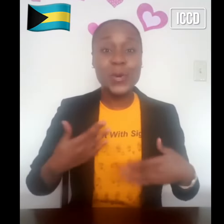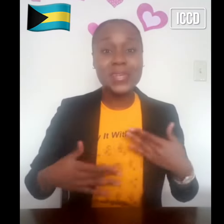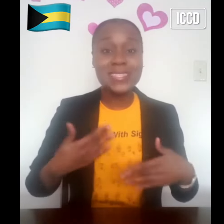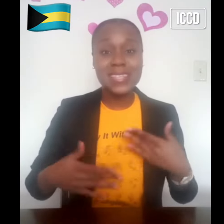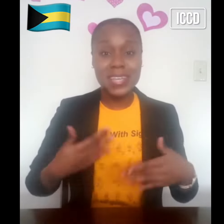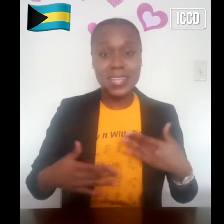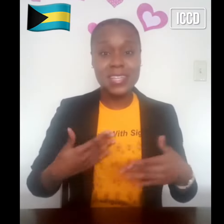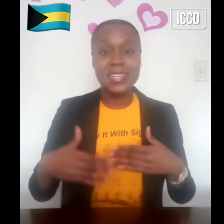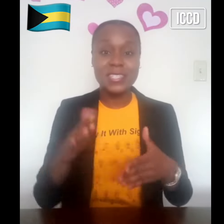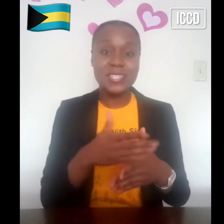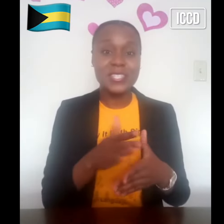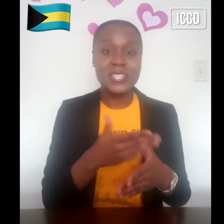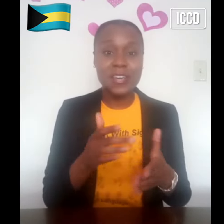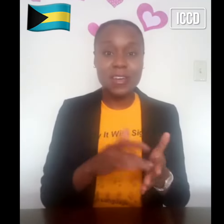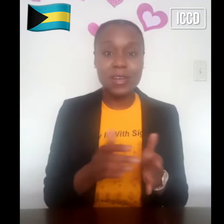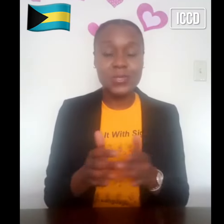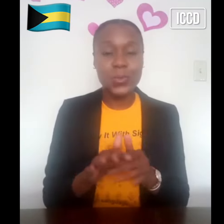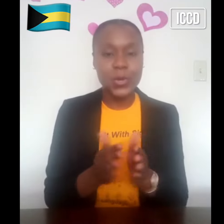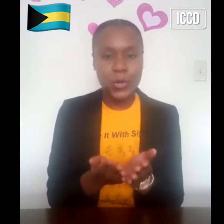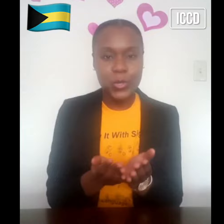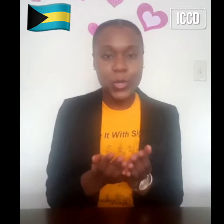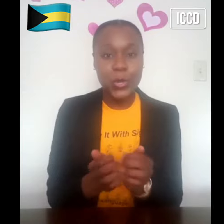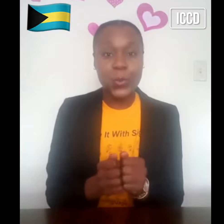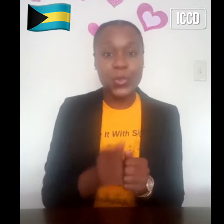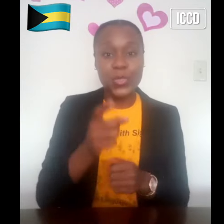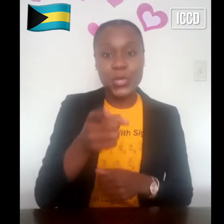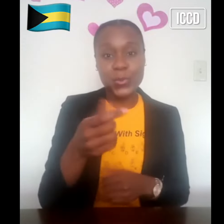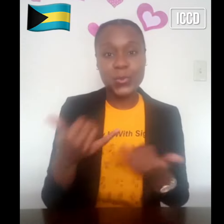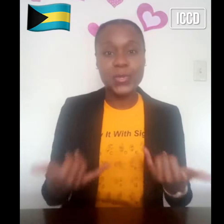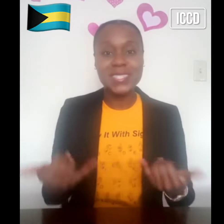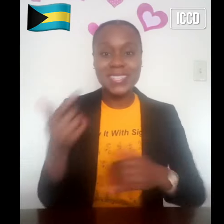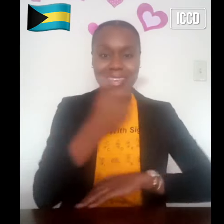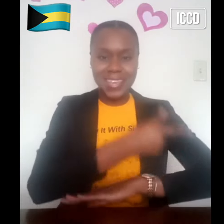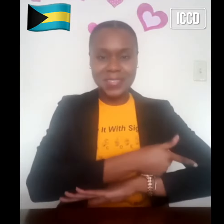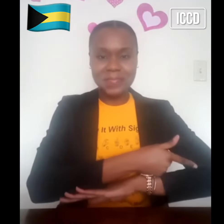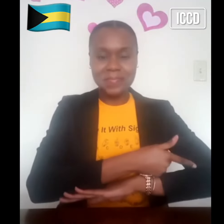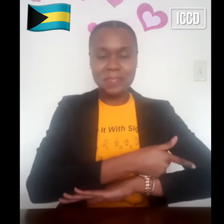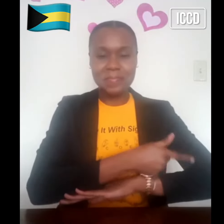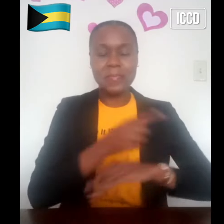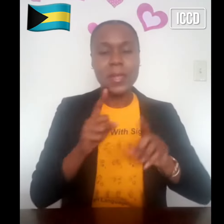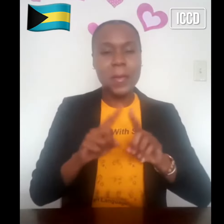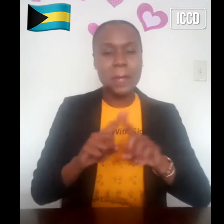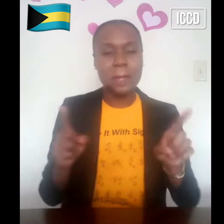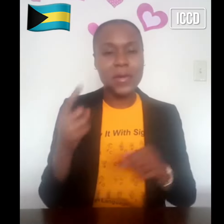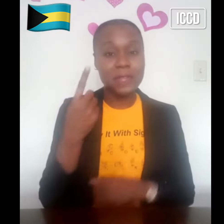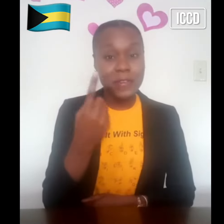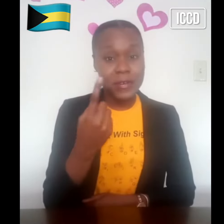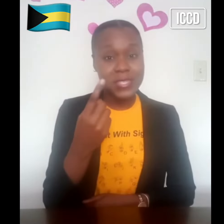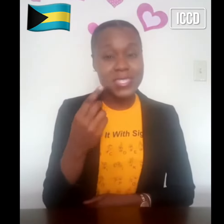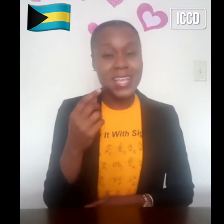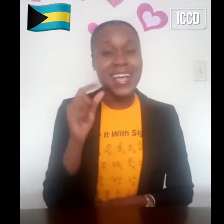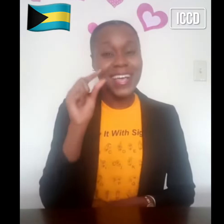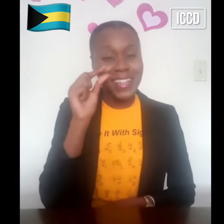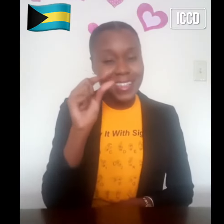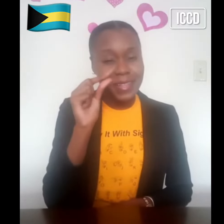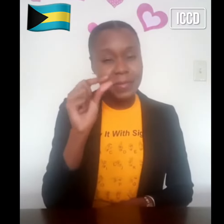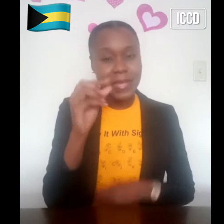excited to share God's Word with you today. But first, a little bit